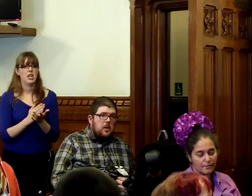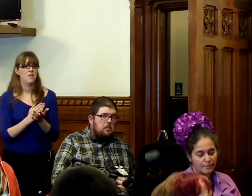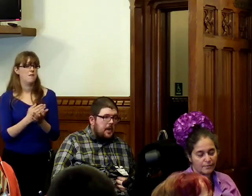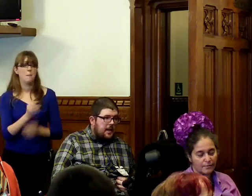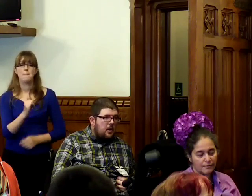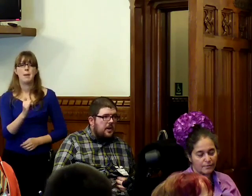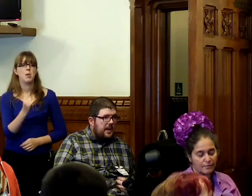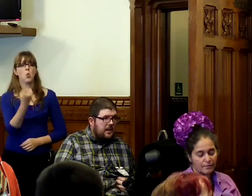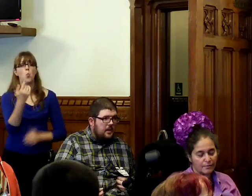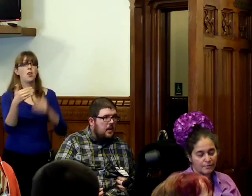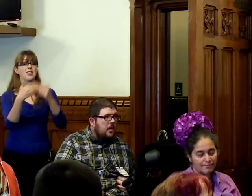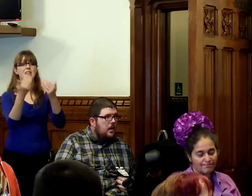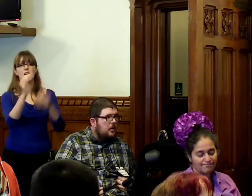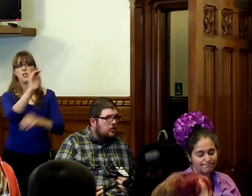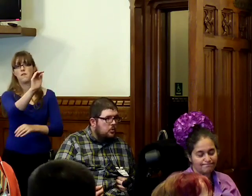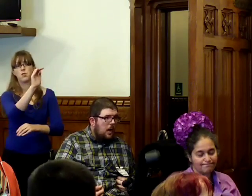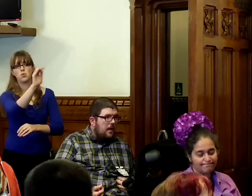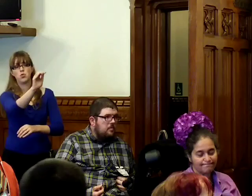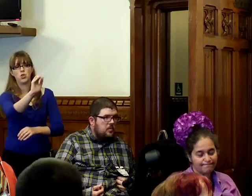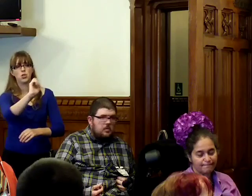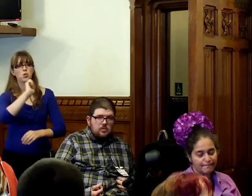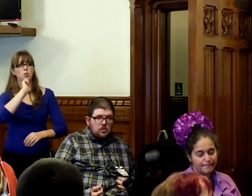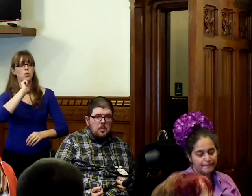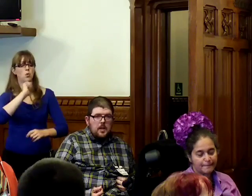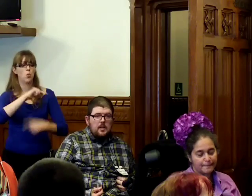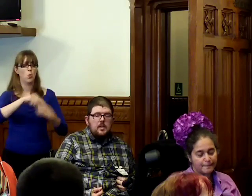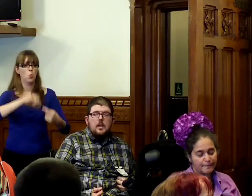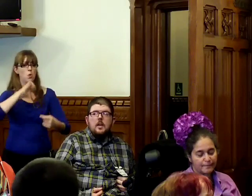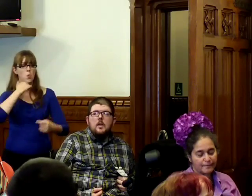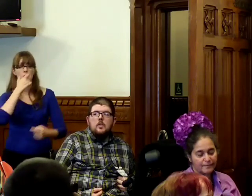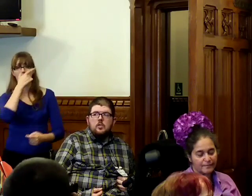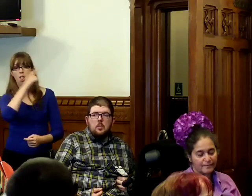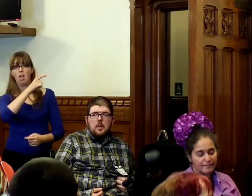that maybe one day we'll be lucky to have